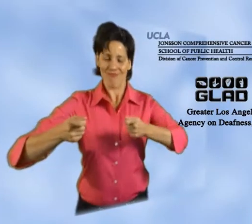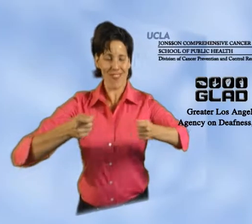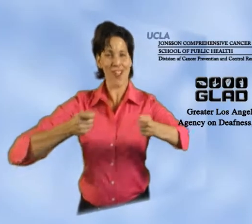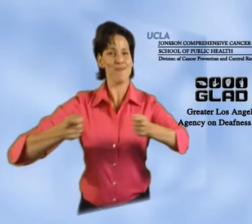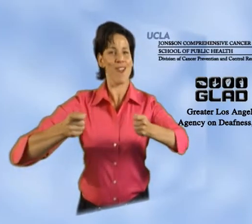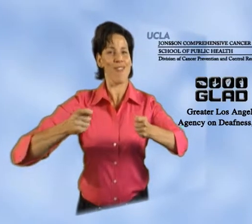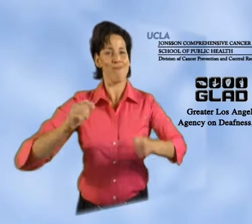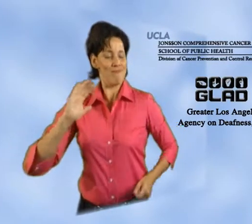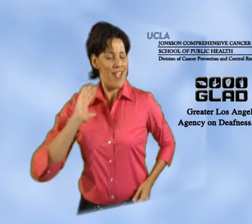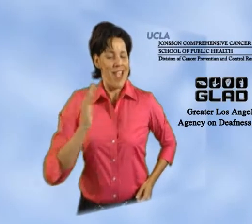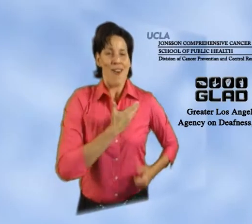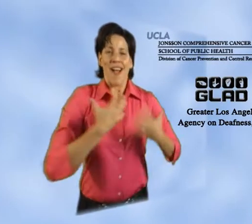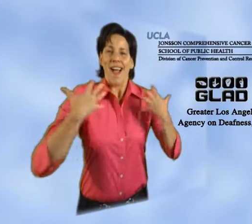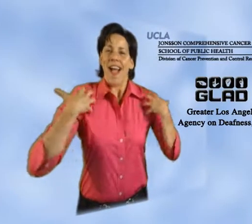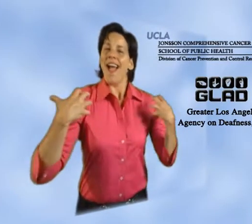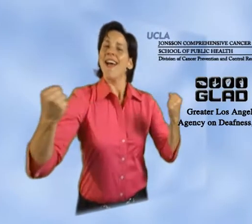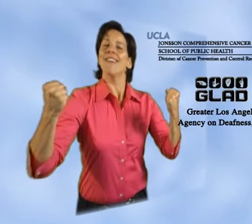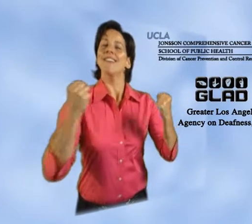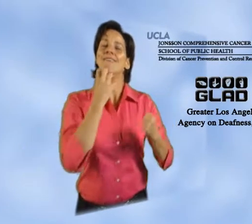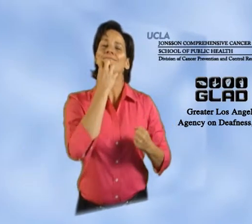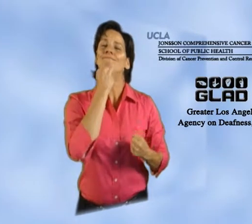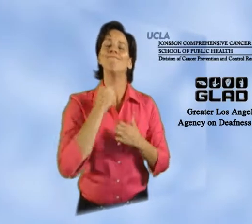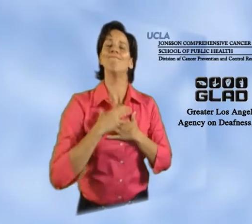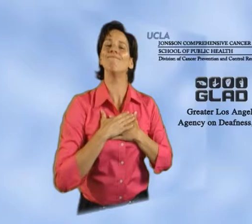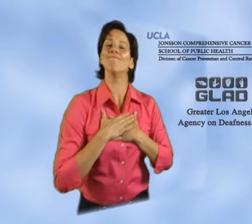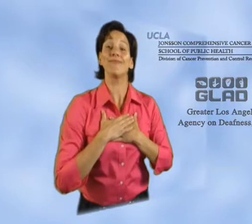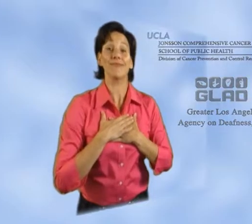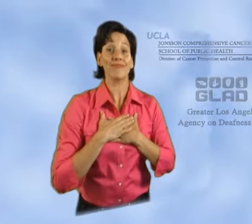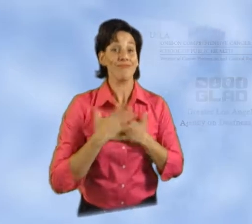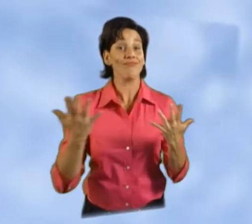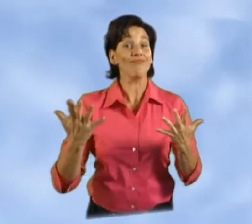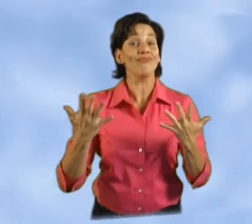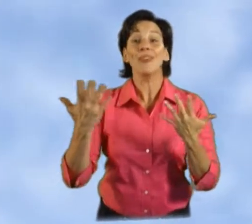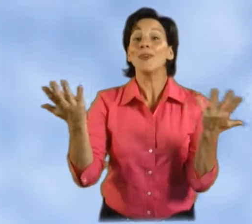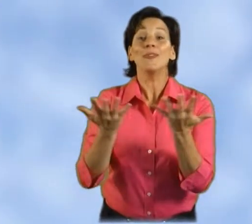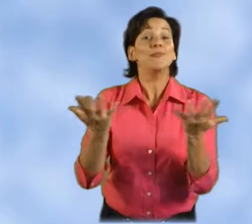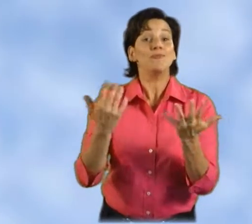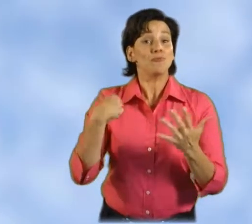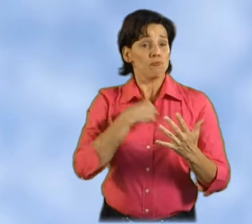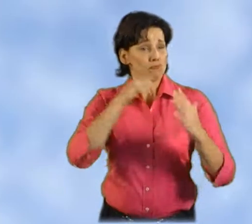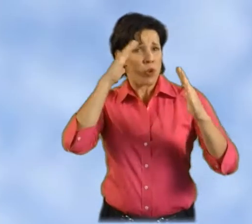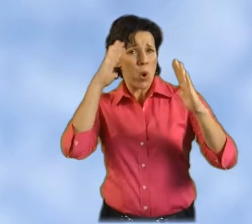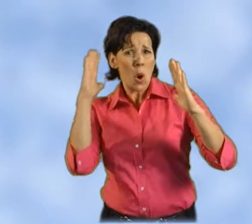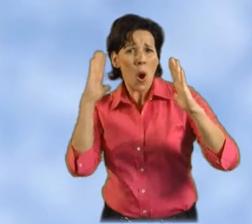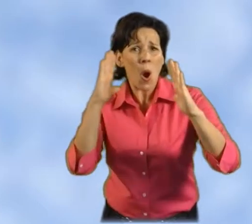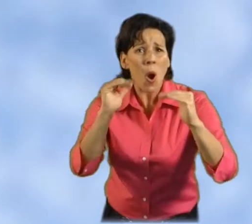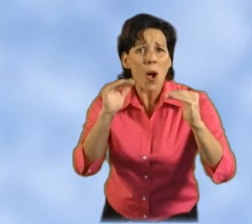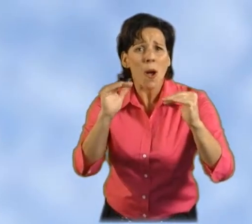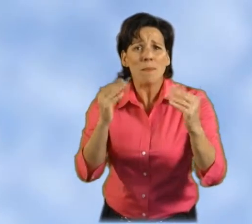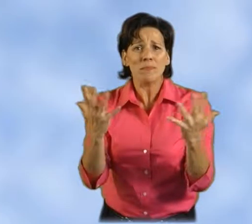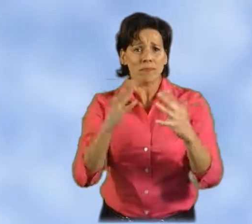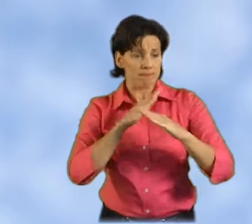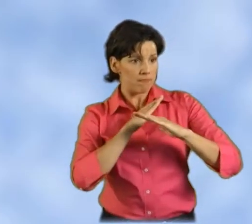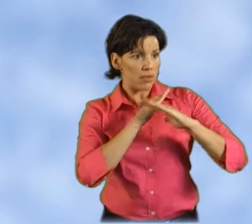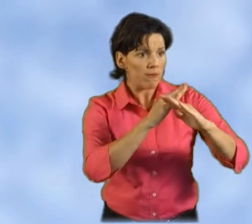from newspapers, magazines, the internet, from television, radio, and other